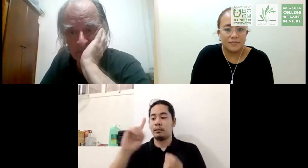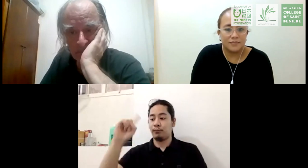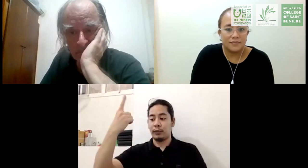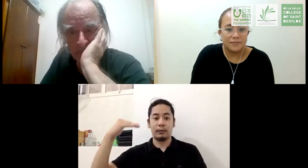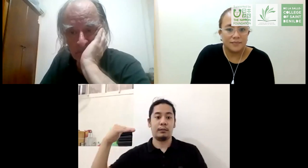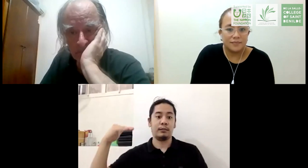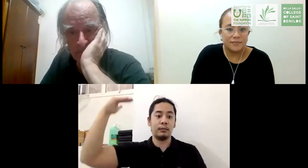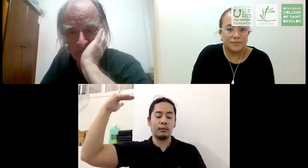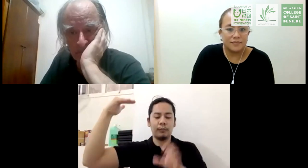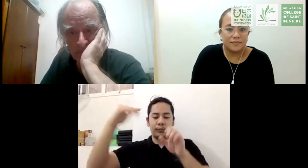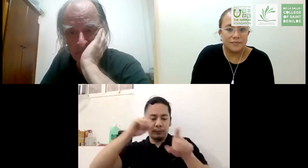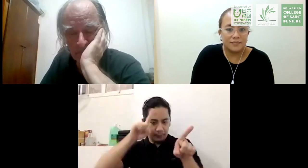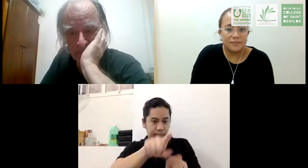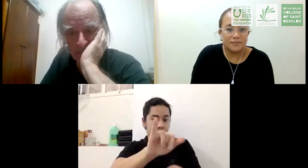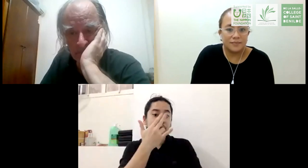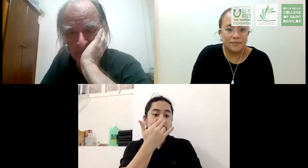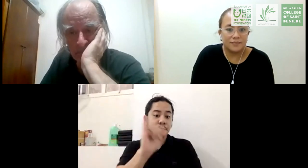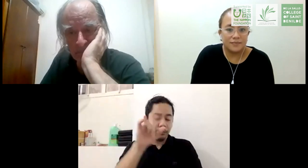So we've discussed what was first, which is